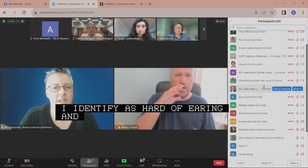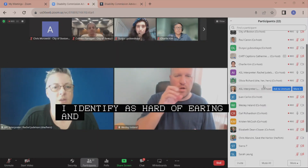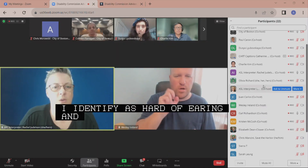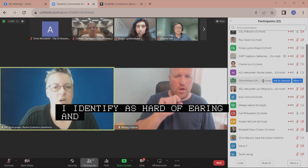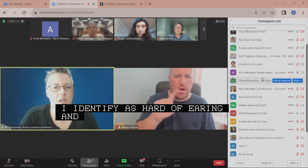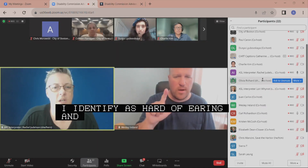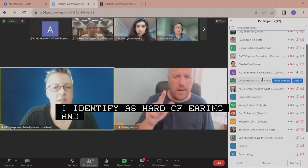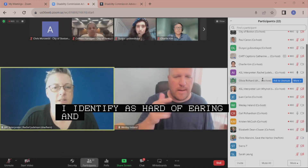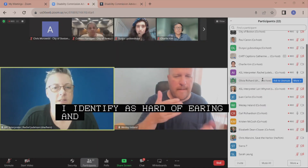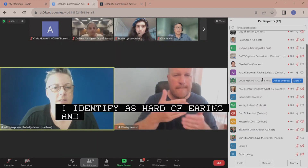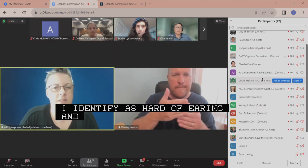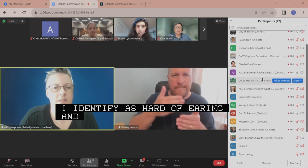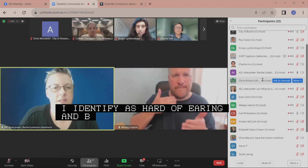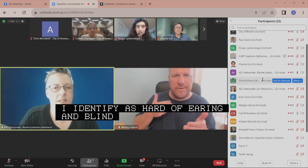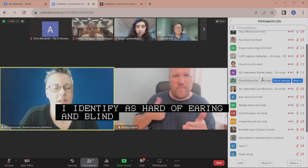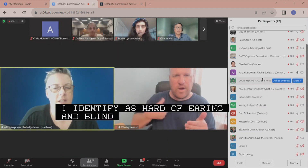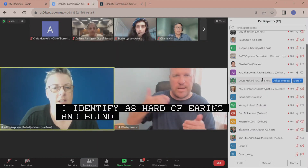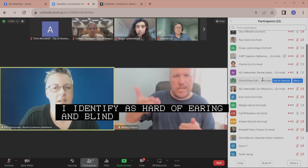Thank you, Carl.